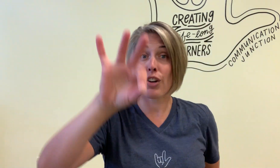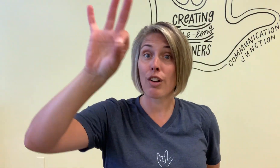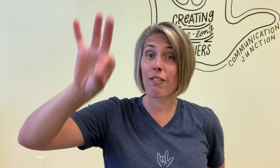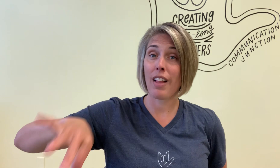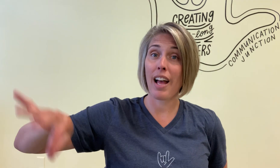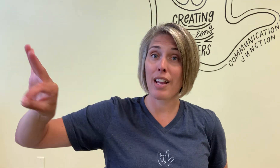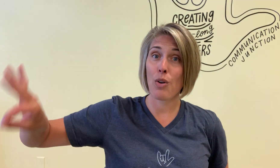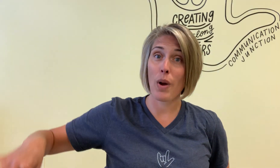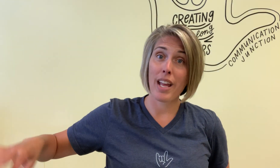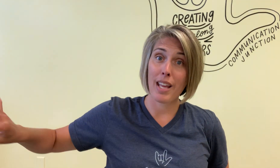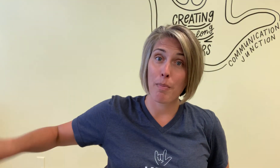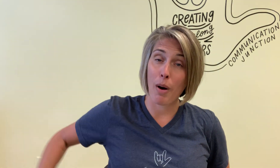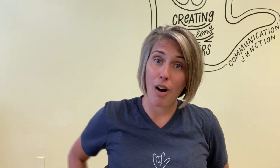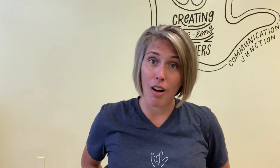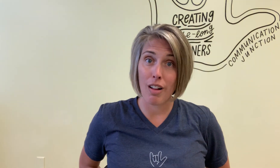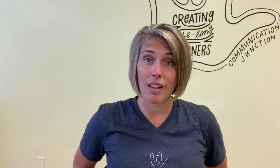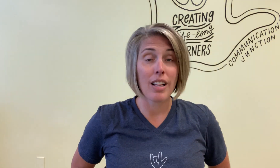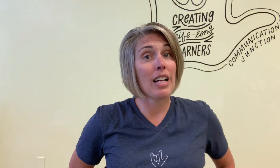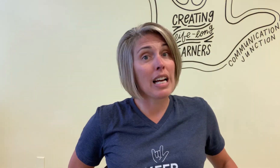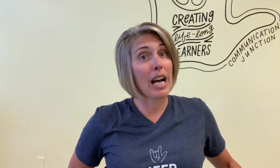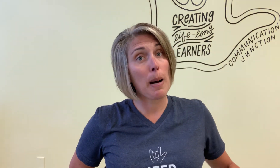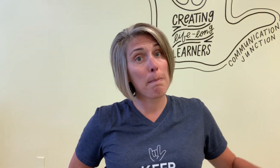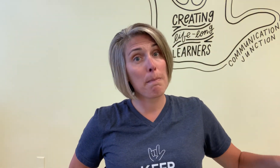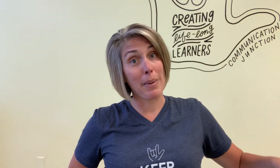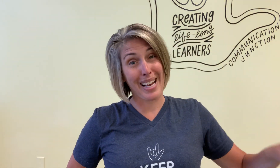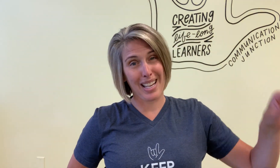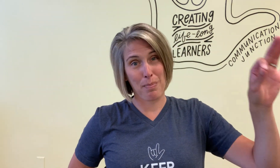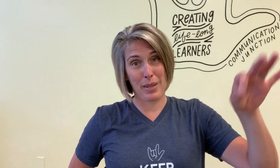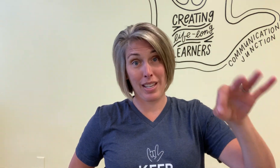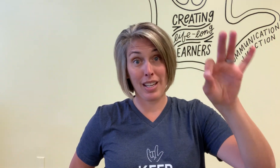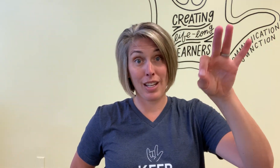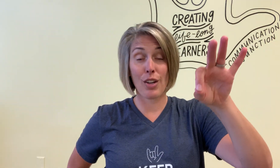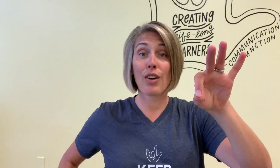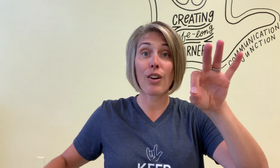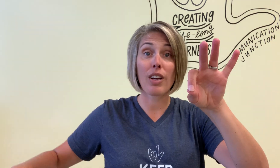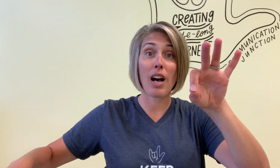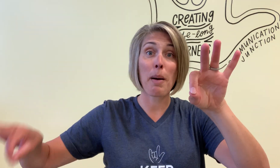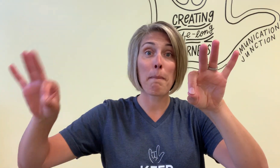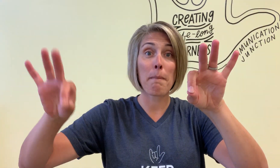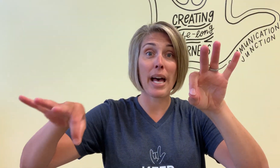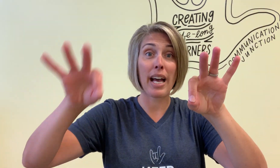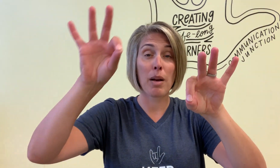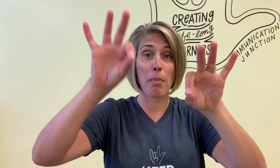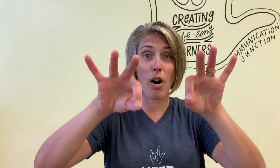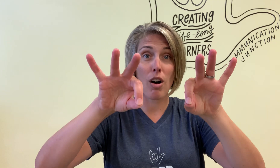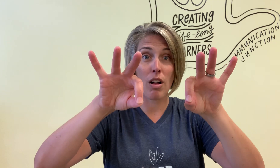Peter, fly away, Paul. Come back, Peter, come back, Paul.